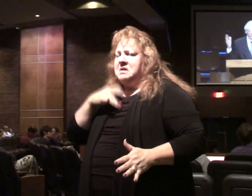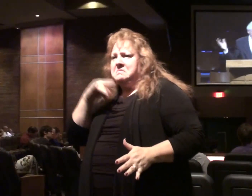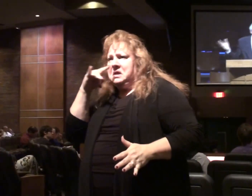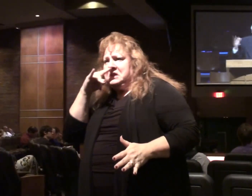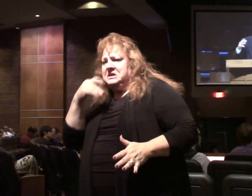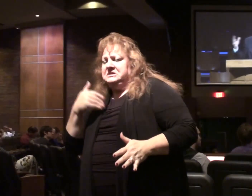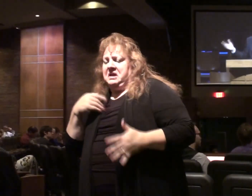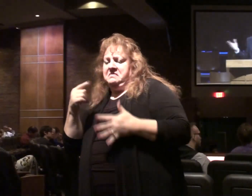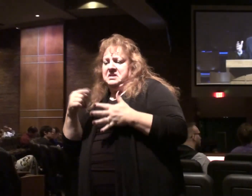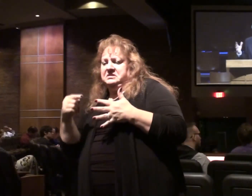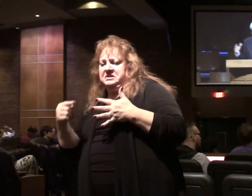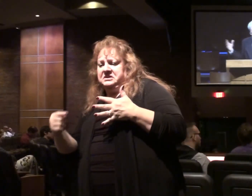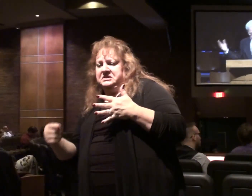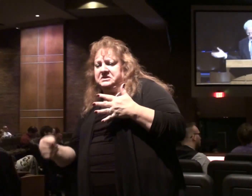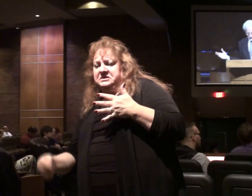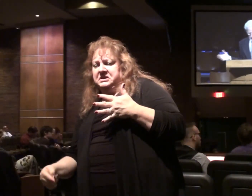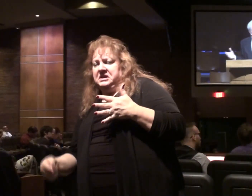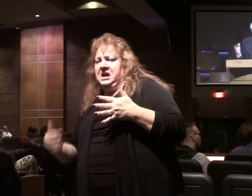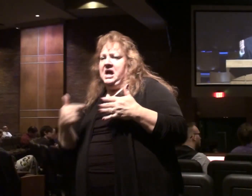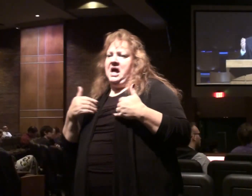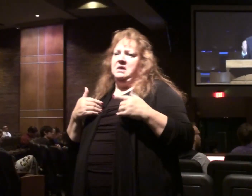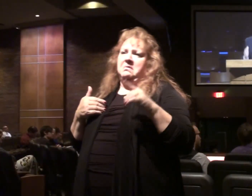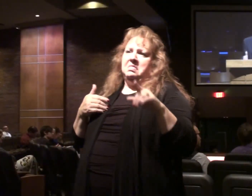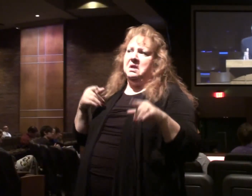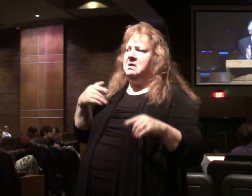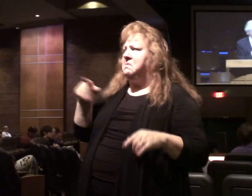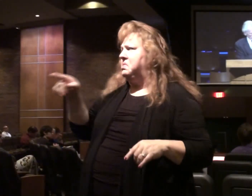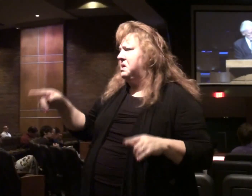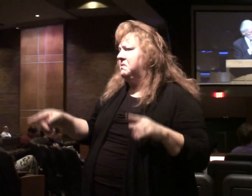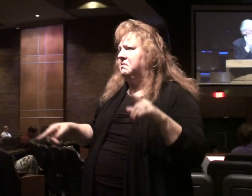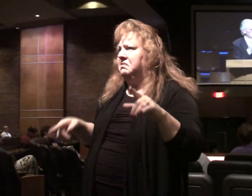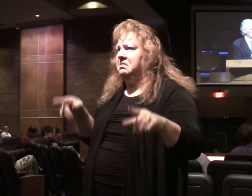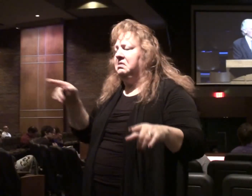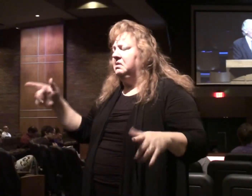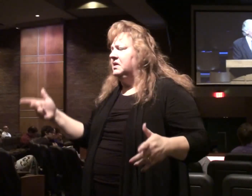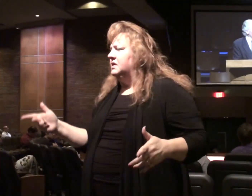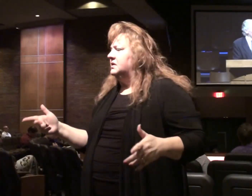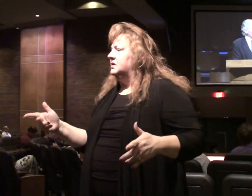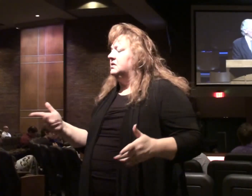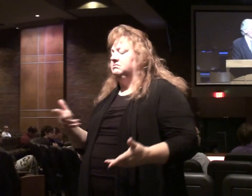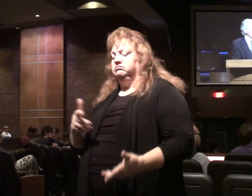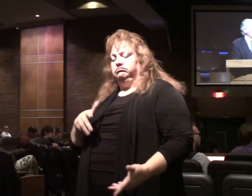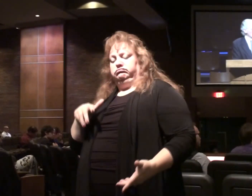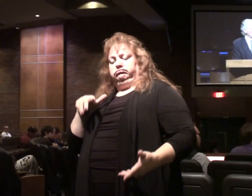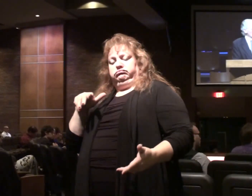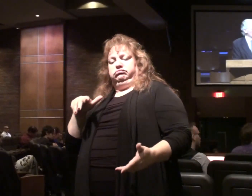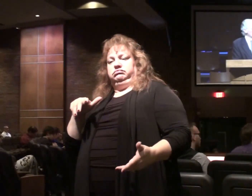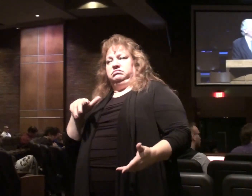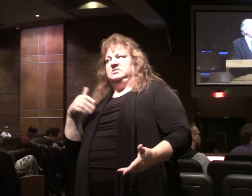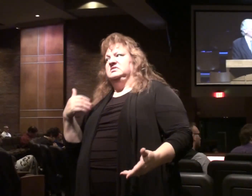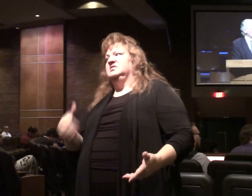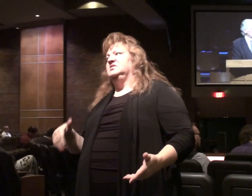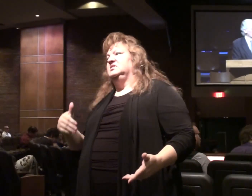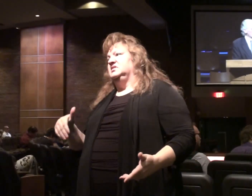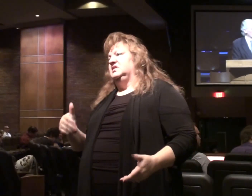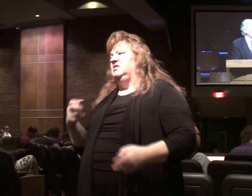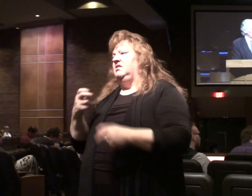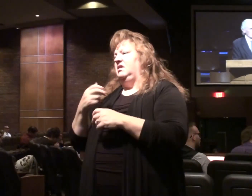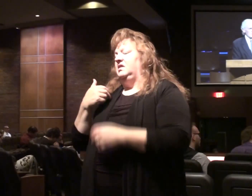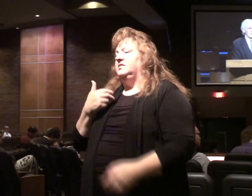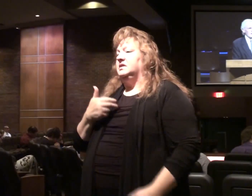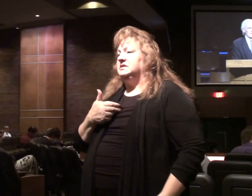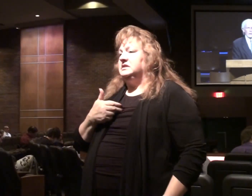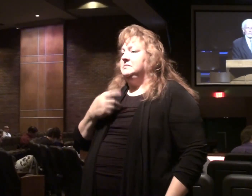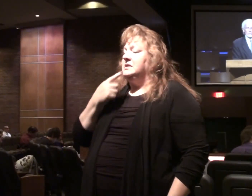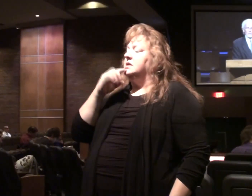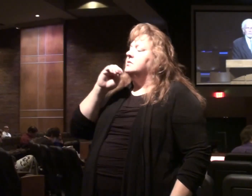have this, my kids have that, we have this, we have prosperity. It's a challenge. I'm